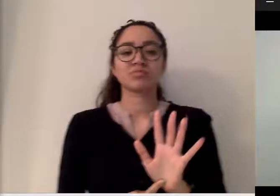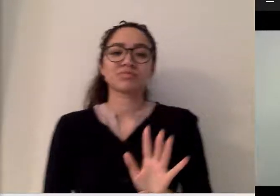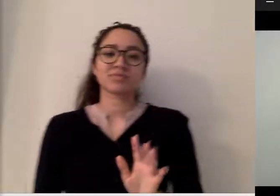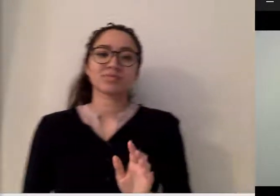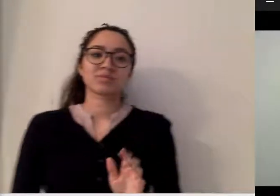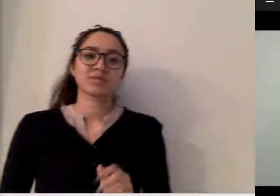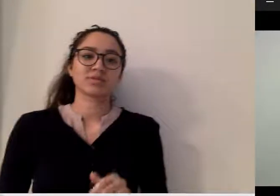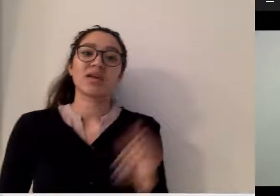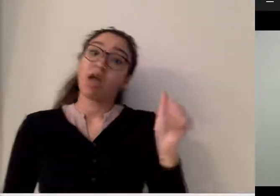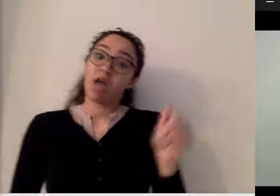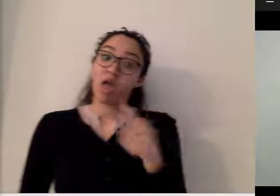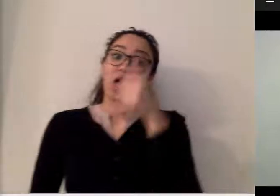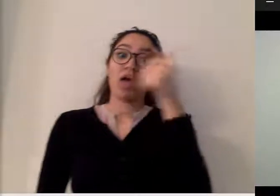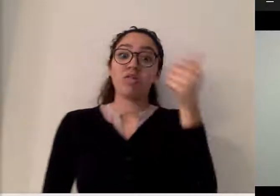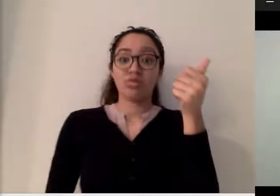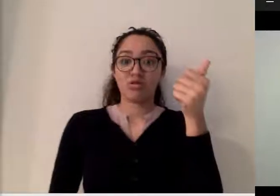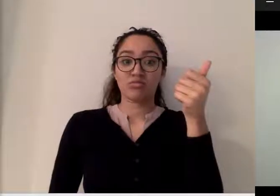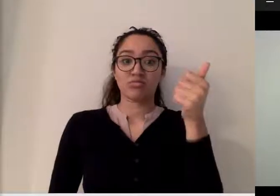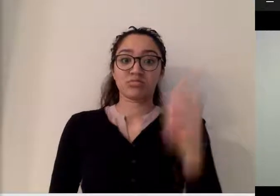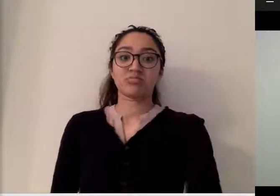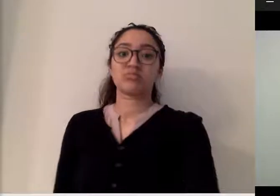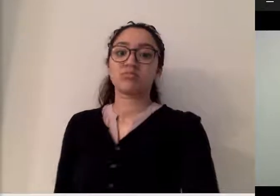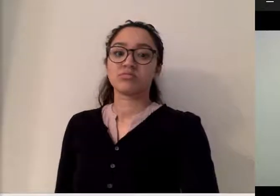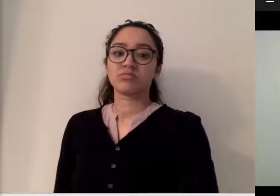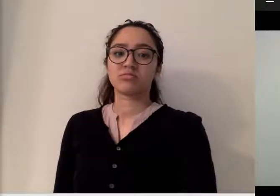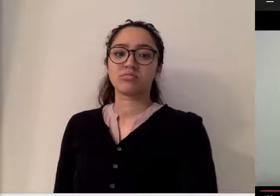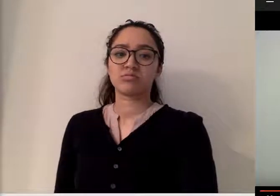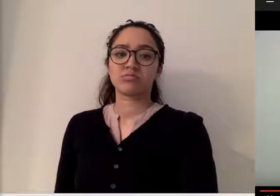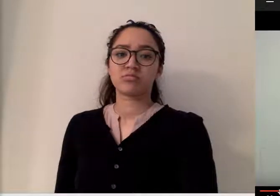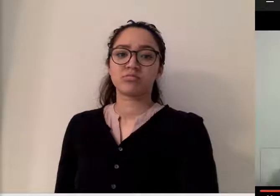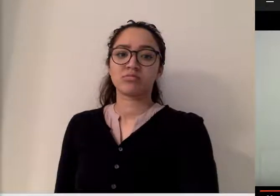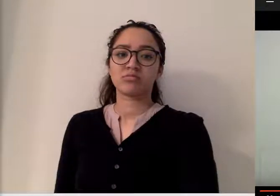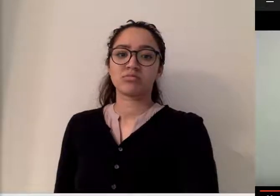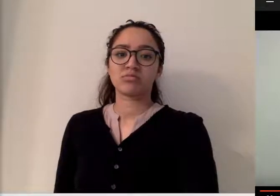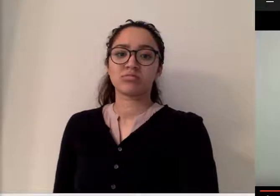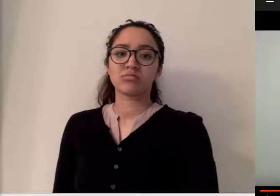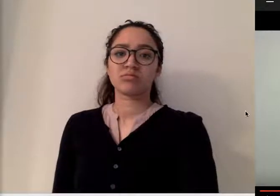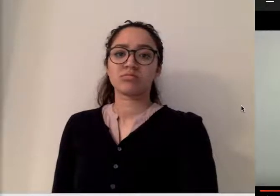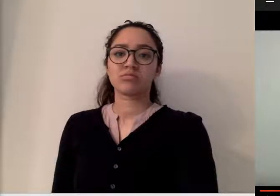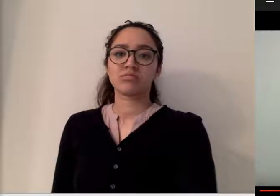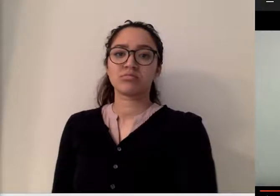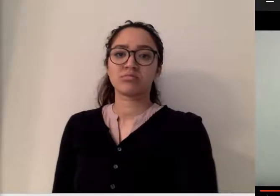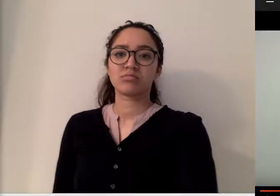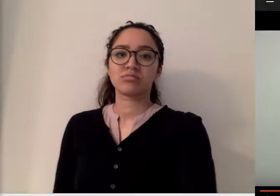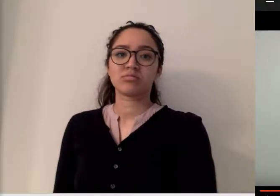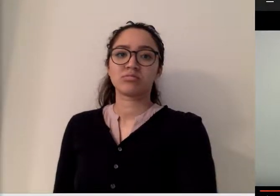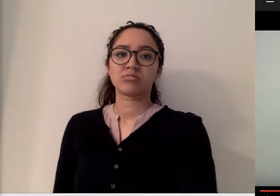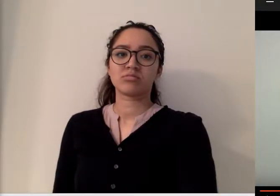number 3, talking about going on a diet with your notes, is that